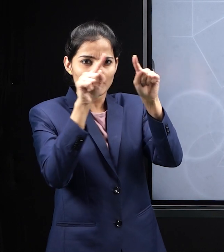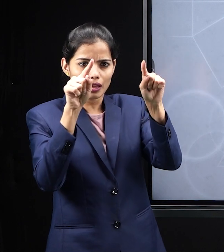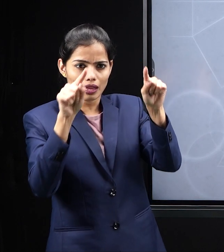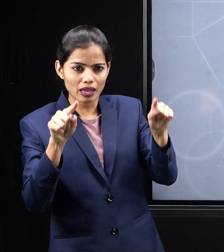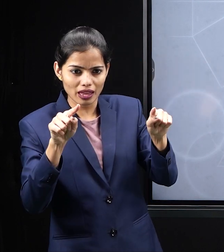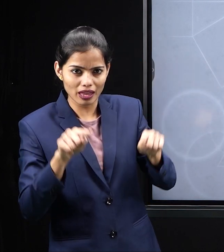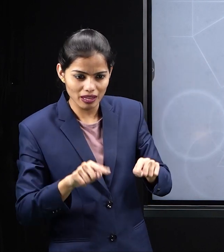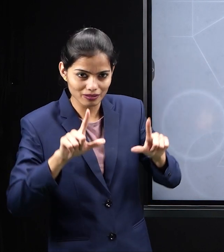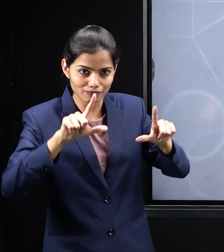trapezoids,